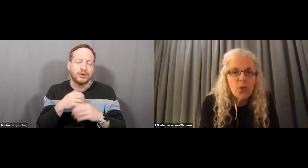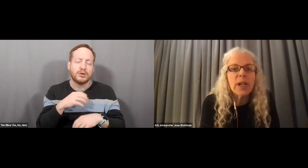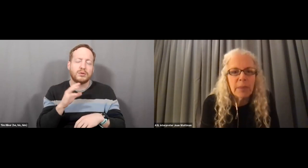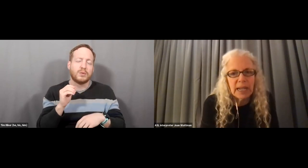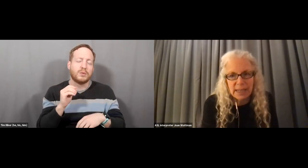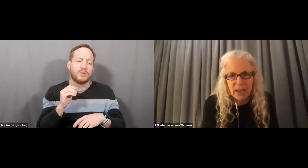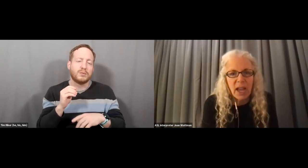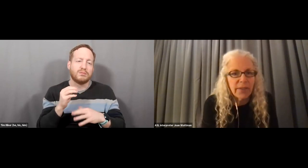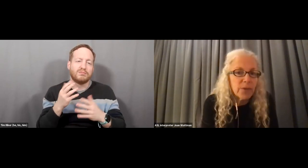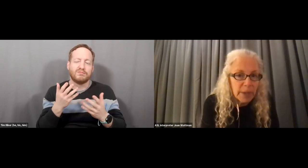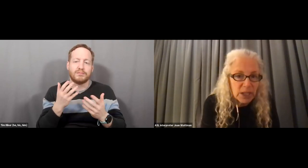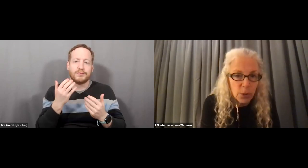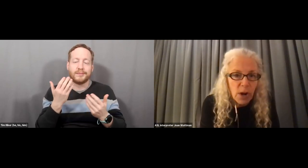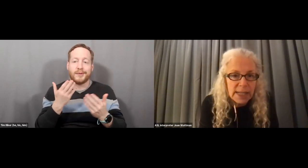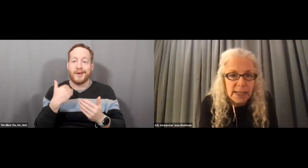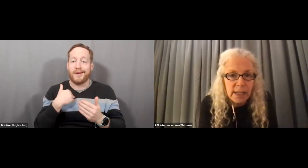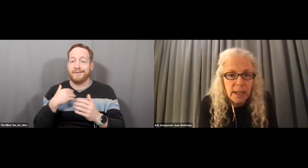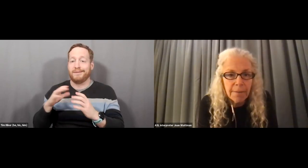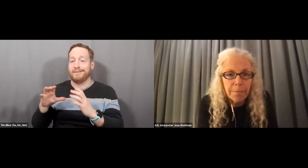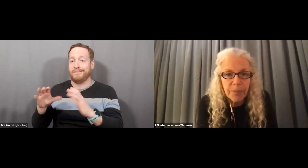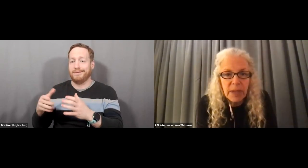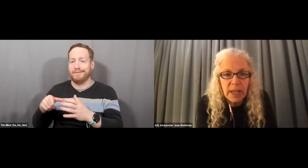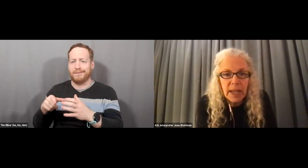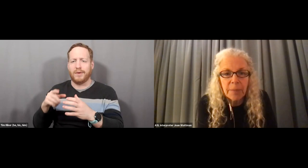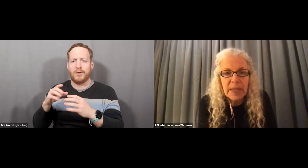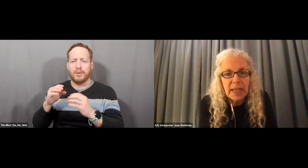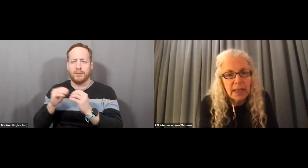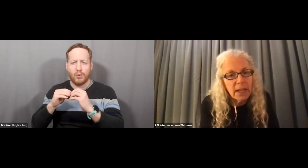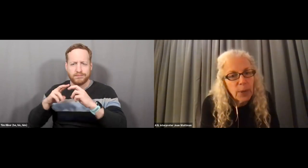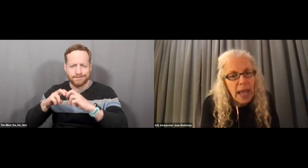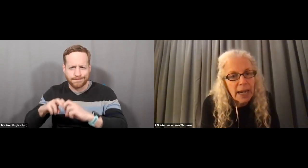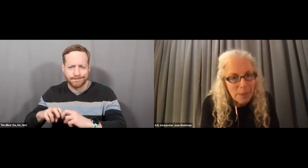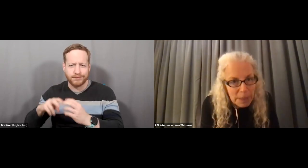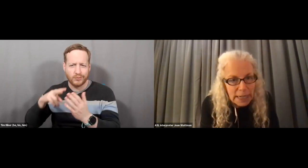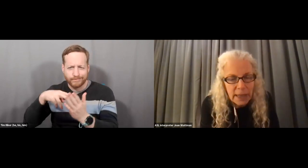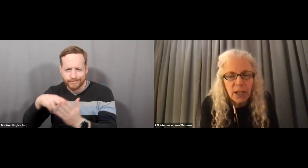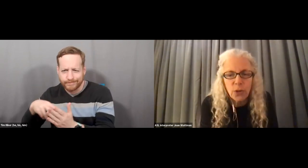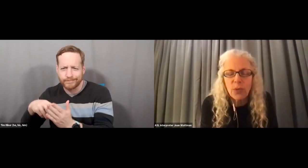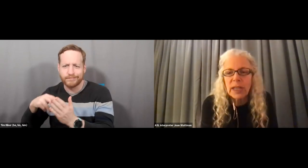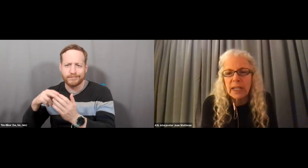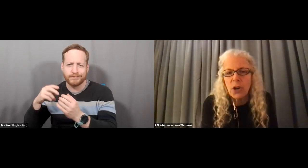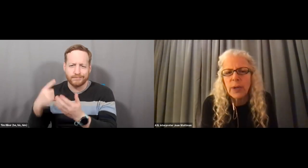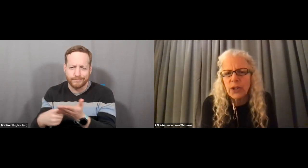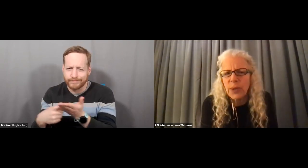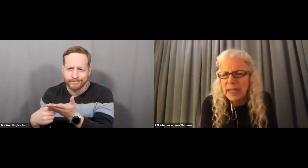during a meeting, it's a lot of information to process. And I'm thinking that if we had a committee that could really go into it in